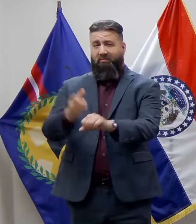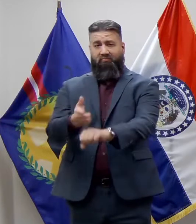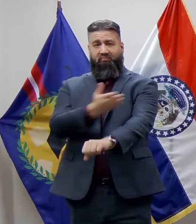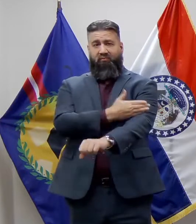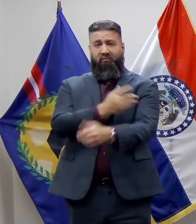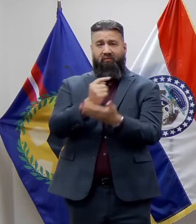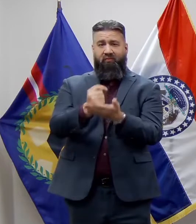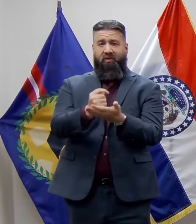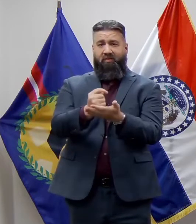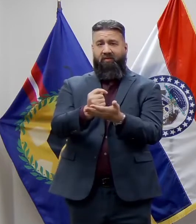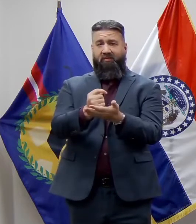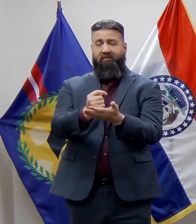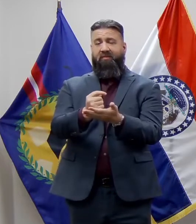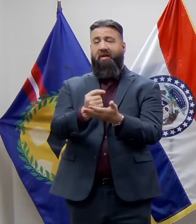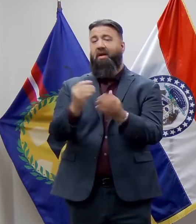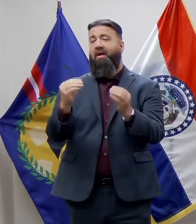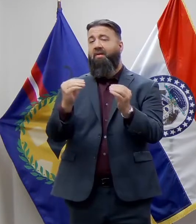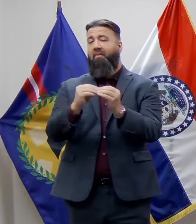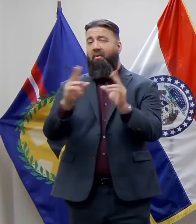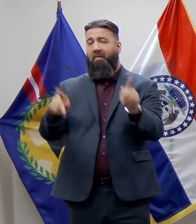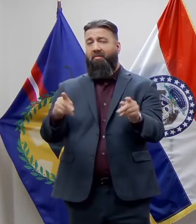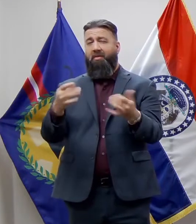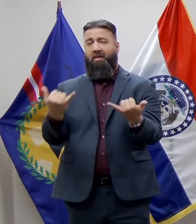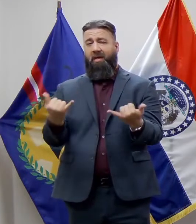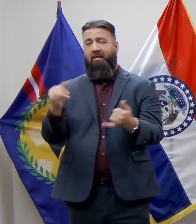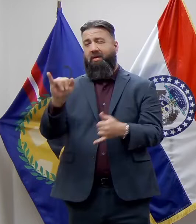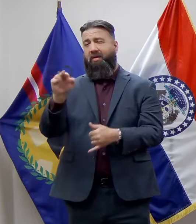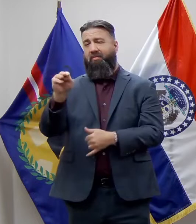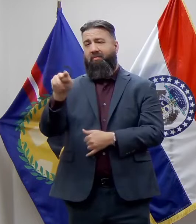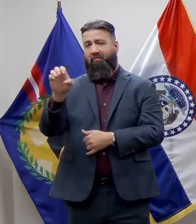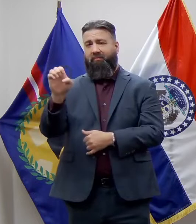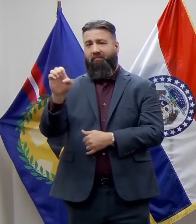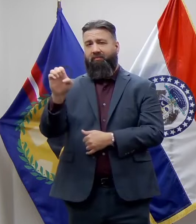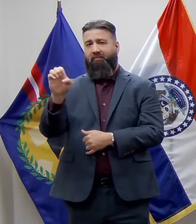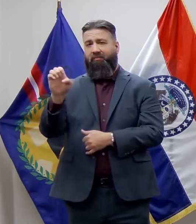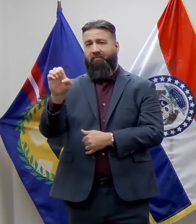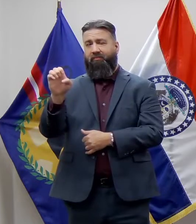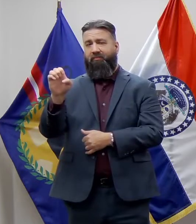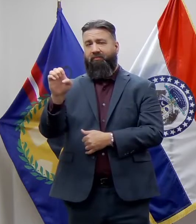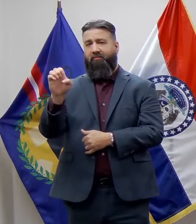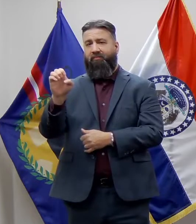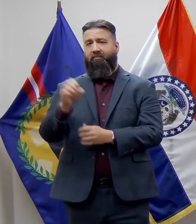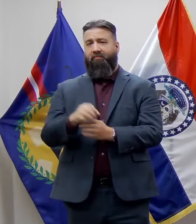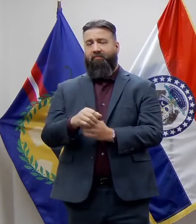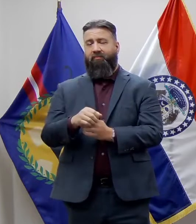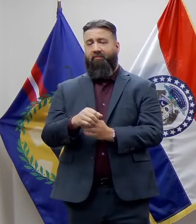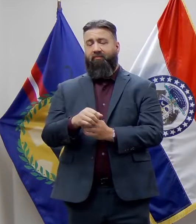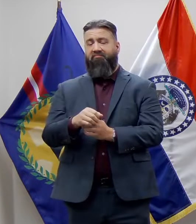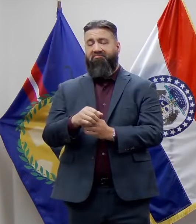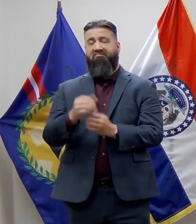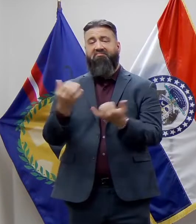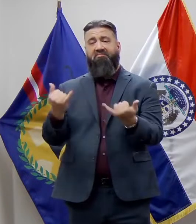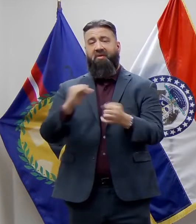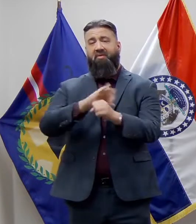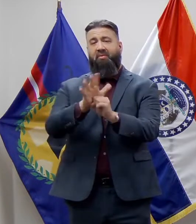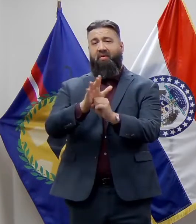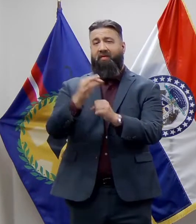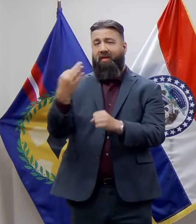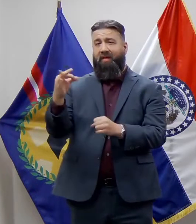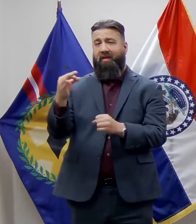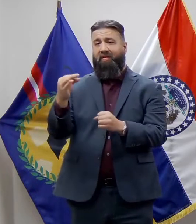immunity in the population through vaccination or previous infection have moved the COVID-19 pandemic to a new